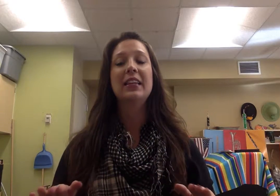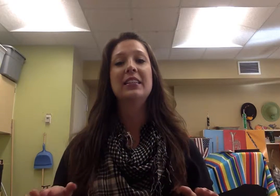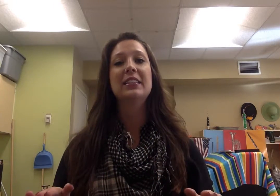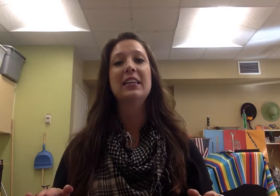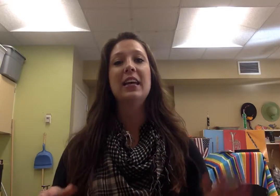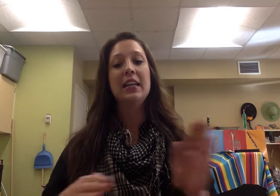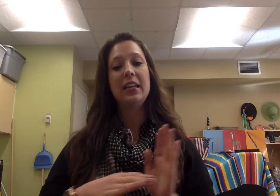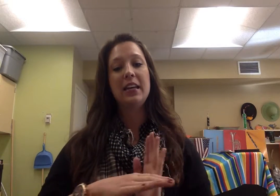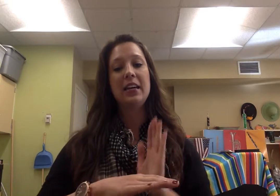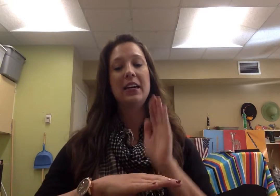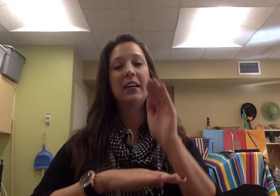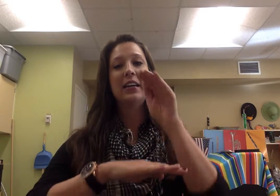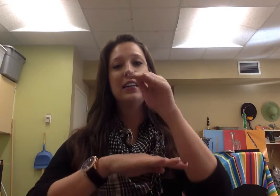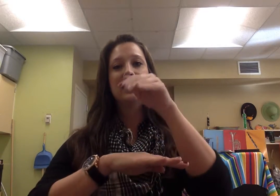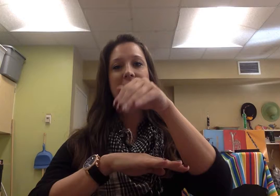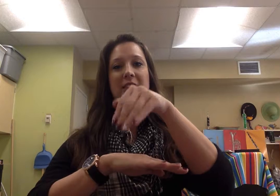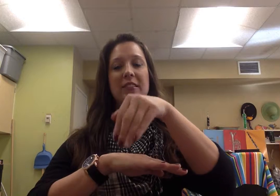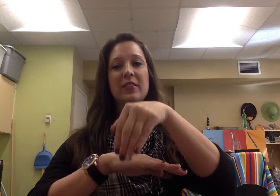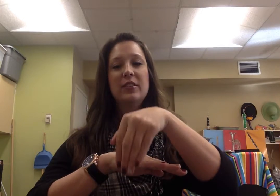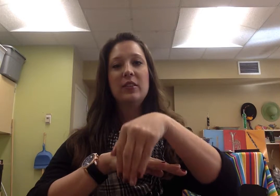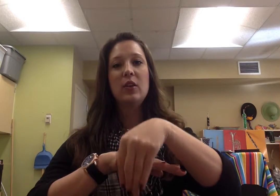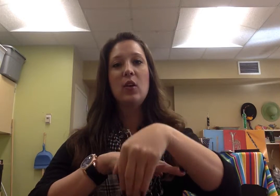Silent night,